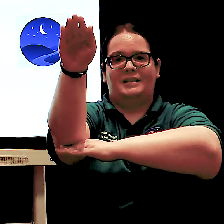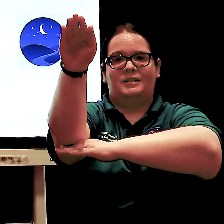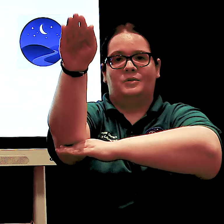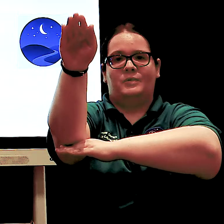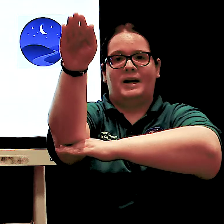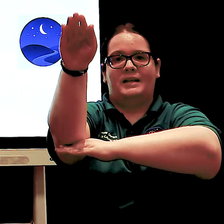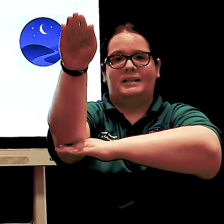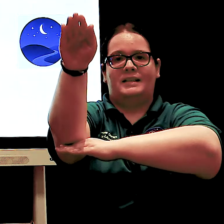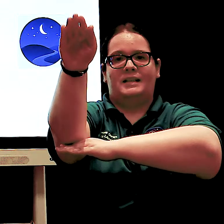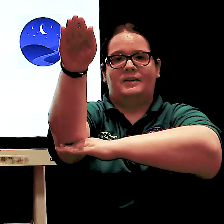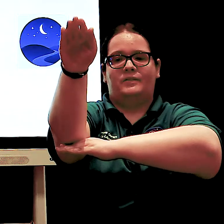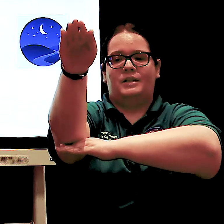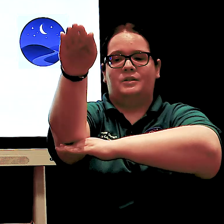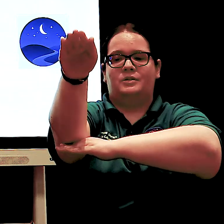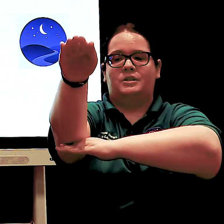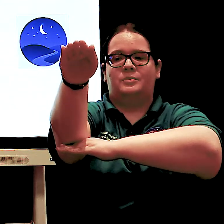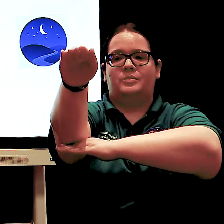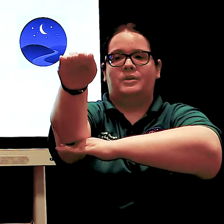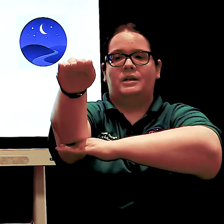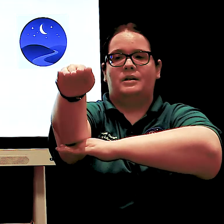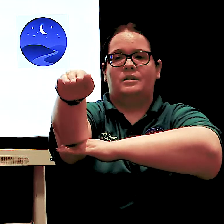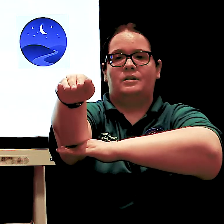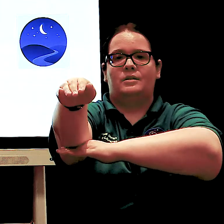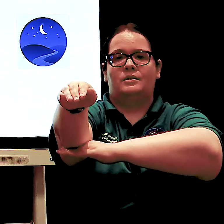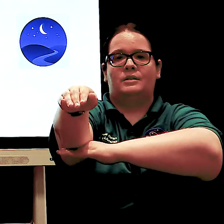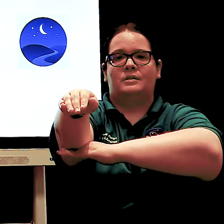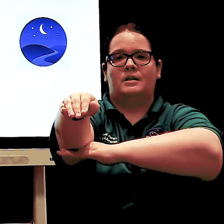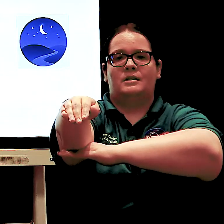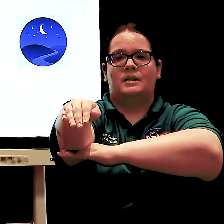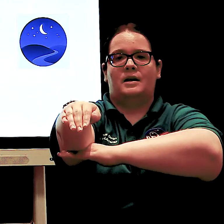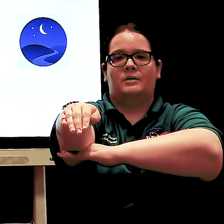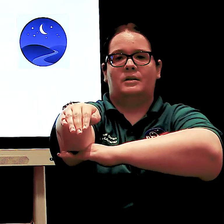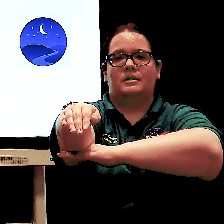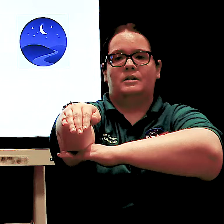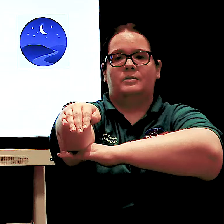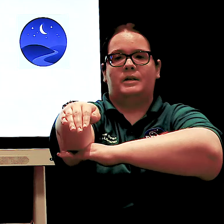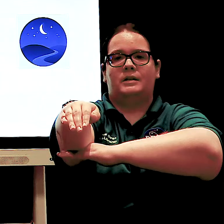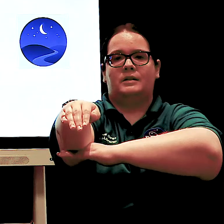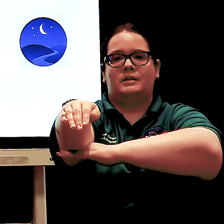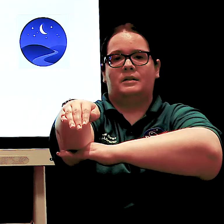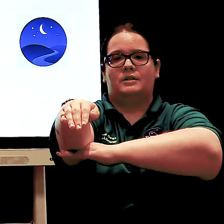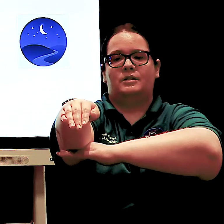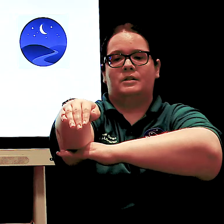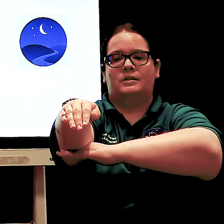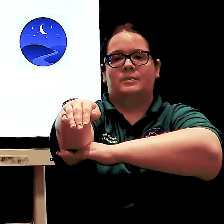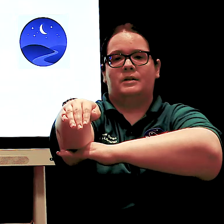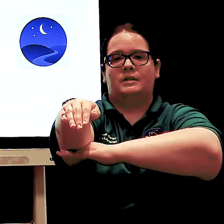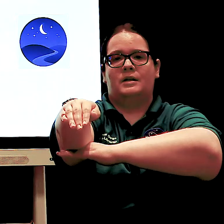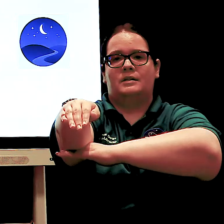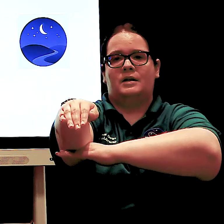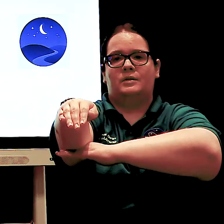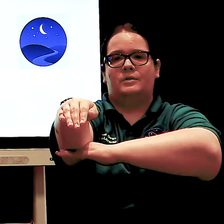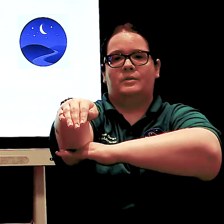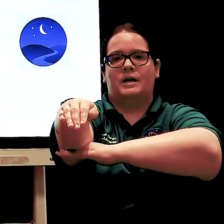go right into evening. You just bring your sun down a little bit. The sun is just about to head down the